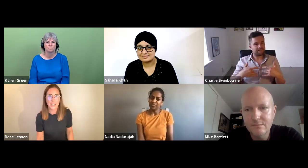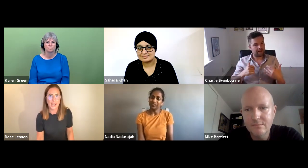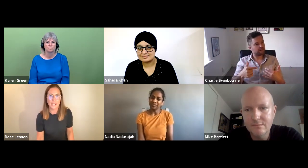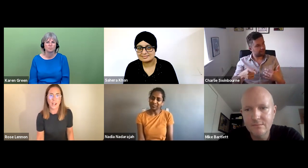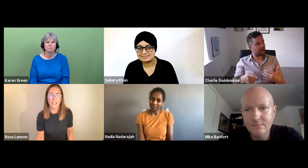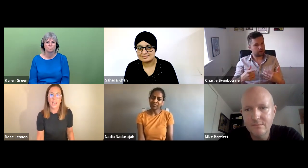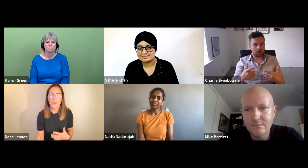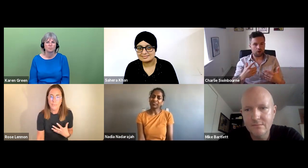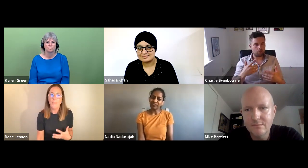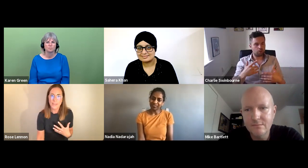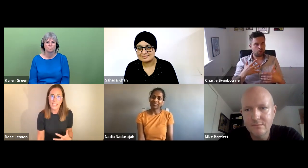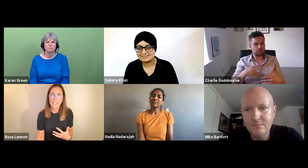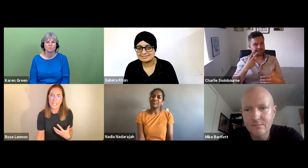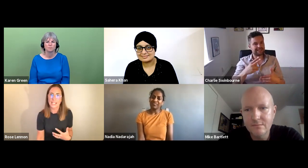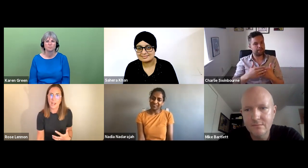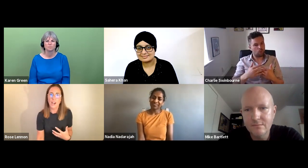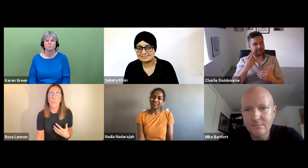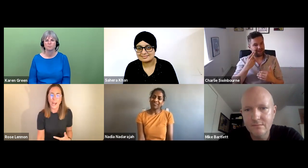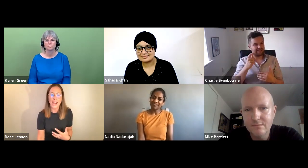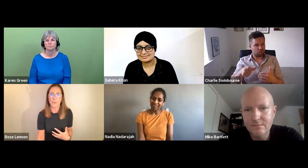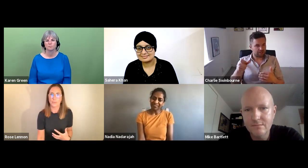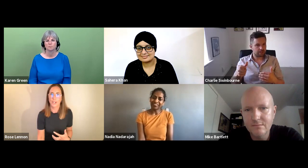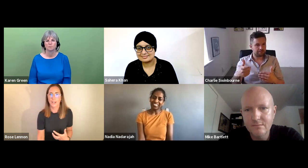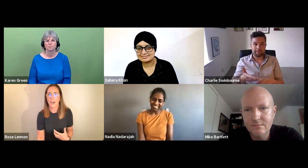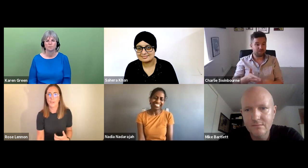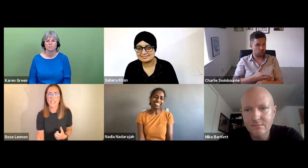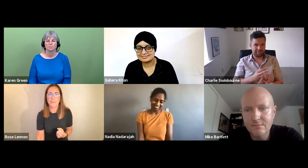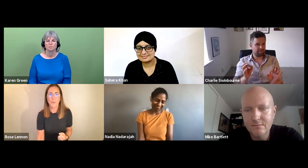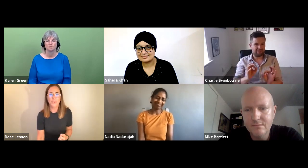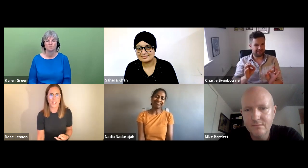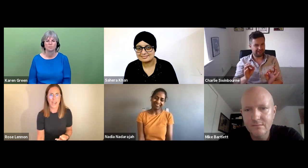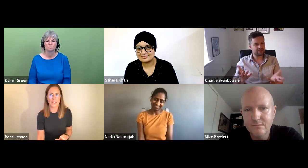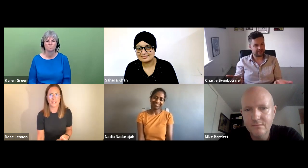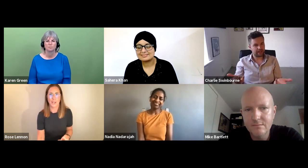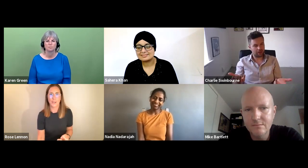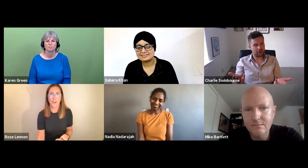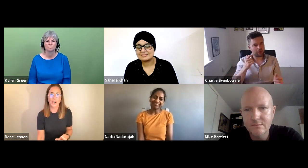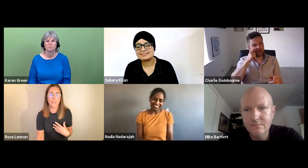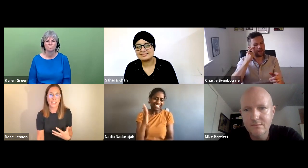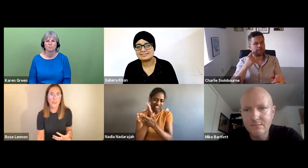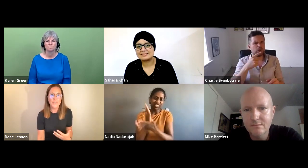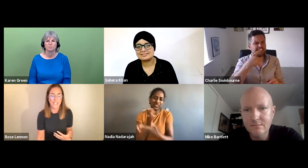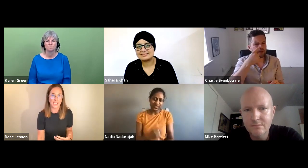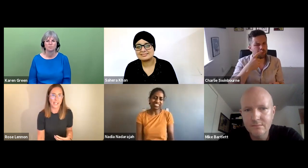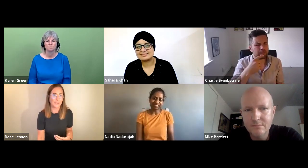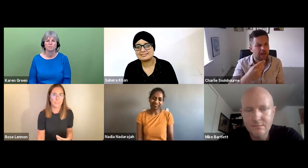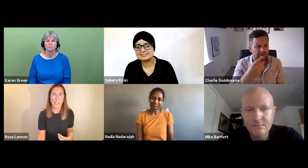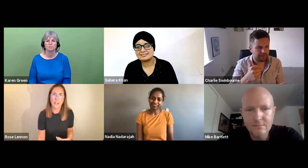it. And I remember thinking at the time, wow, I want to see more of that. I loved seeing that. I loved